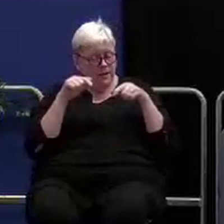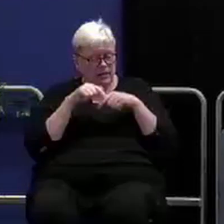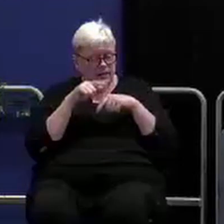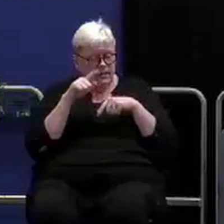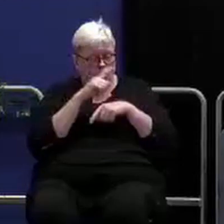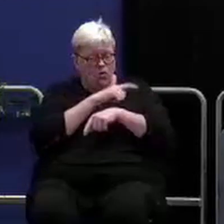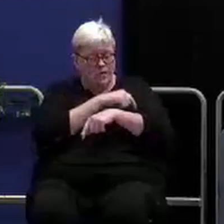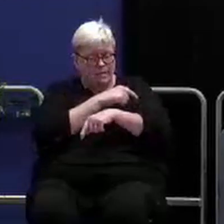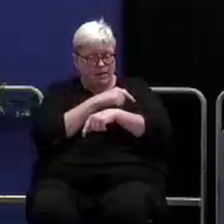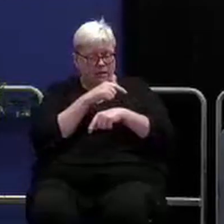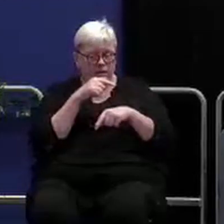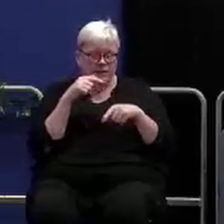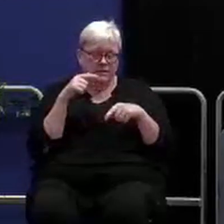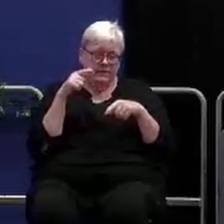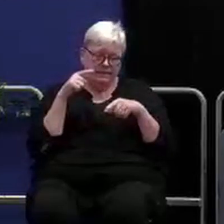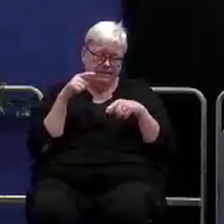it's